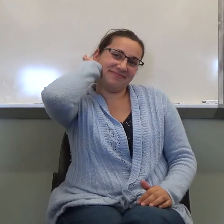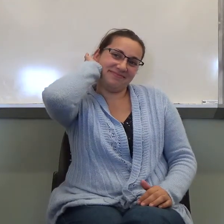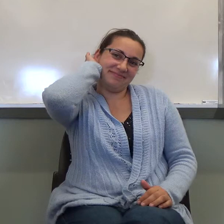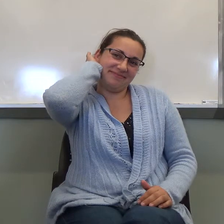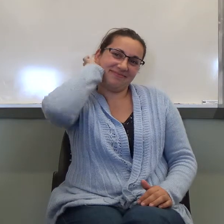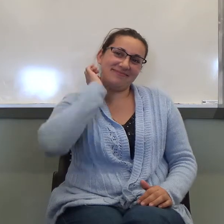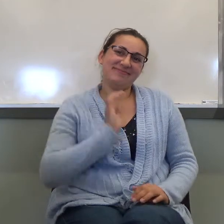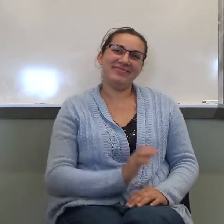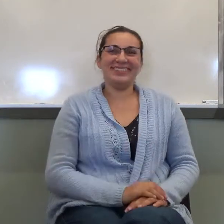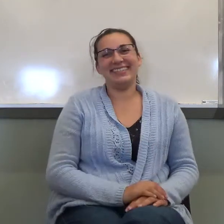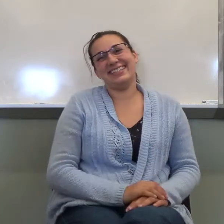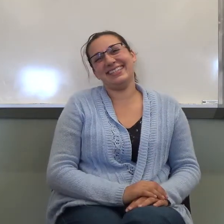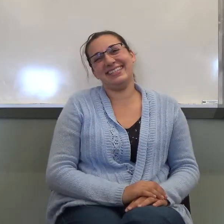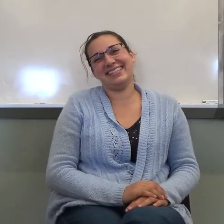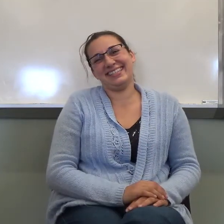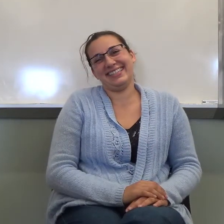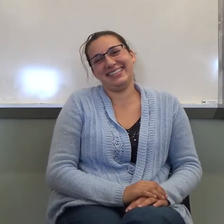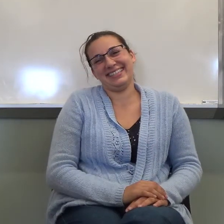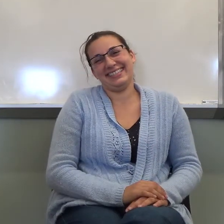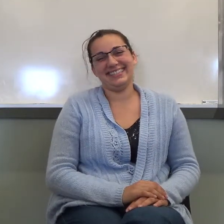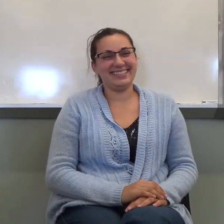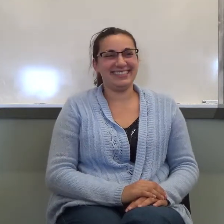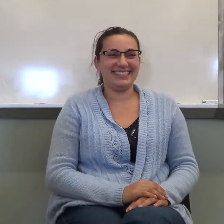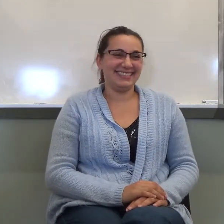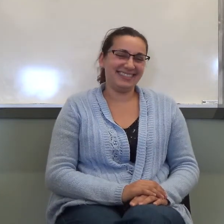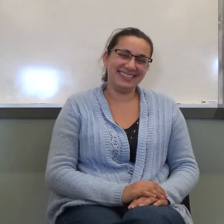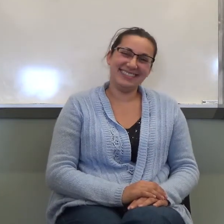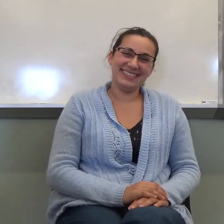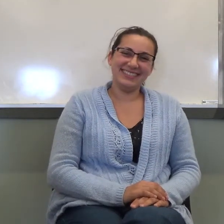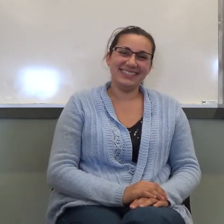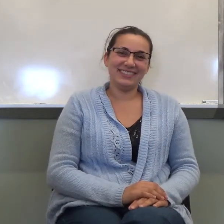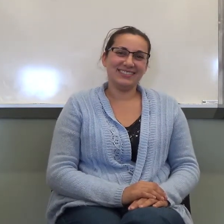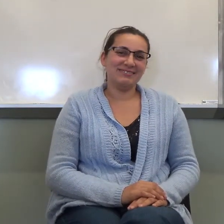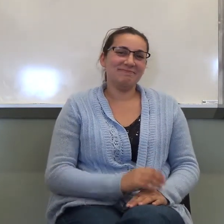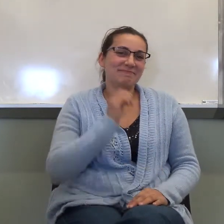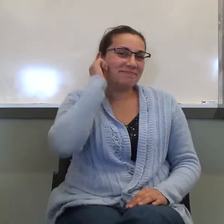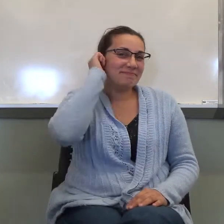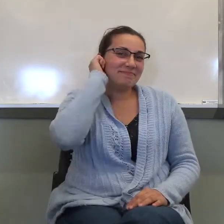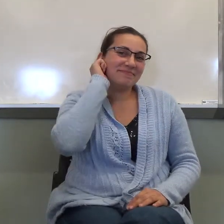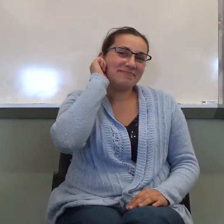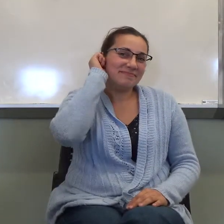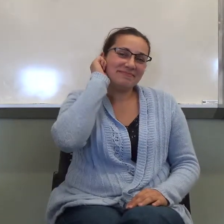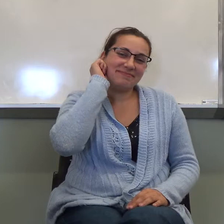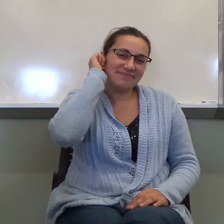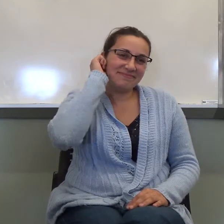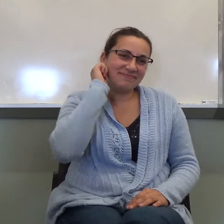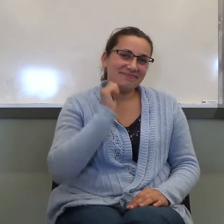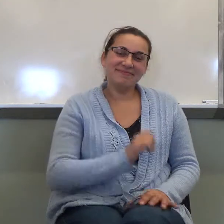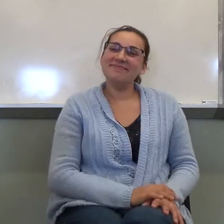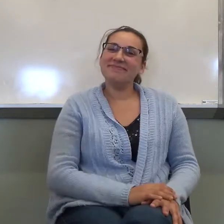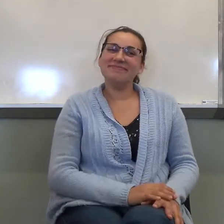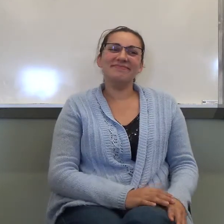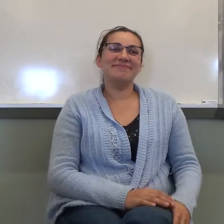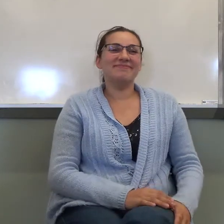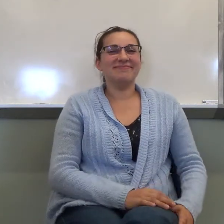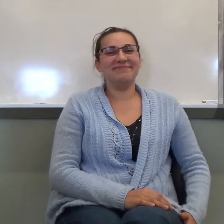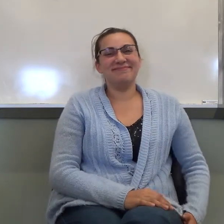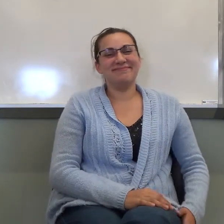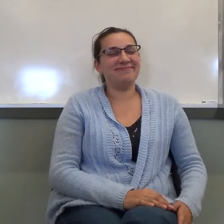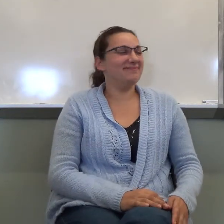minus 1 would be 3/6, if you recall 1/2. Okay, so the result is 1/2, but we